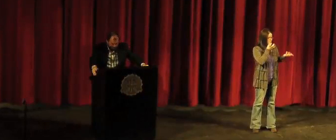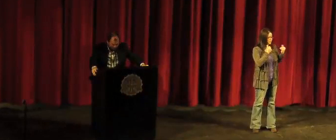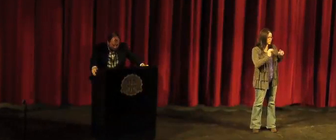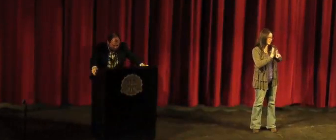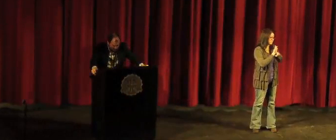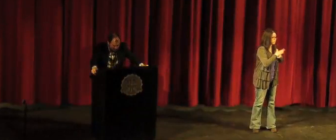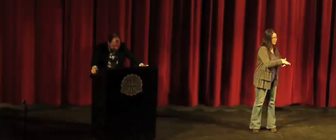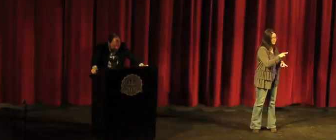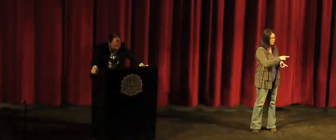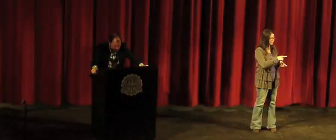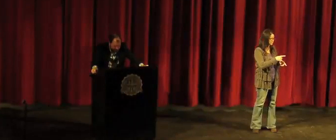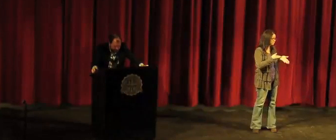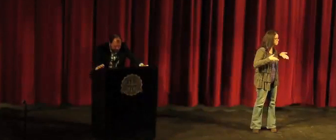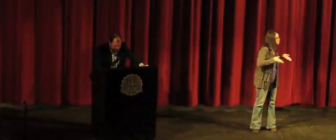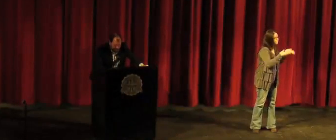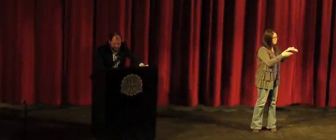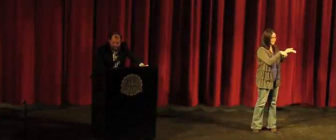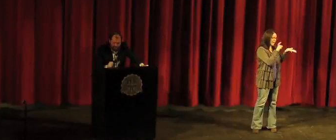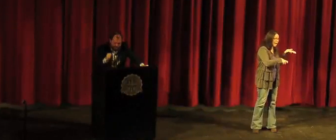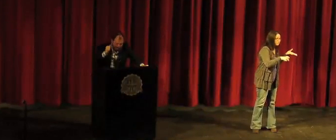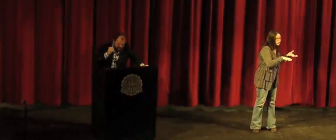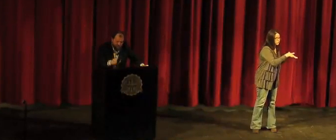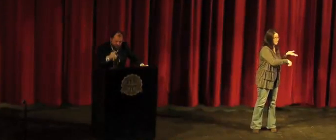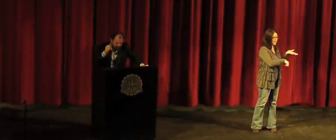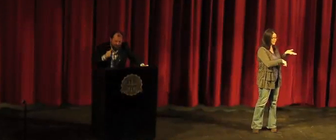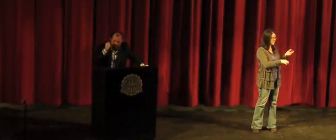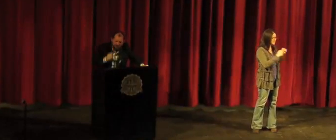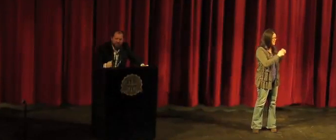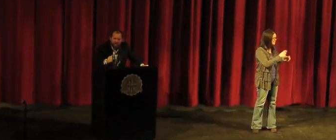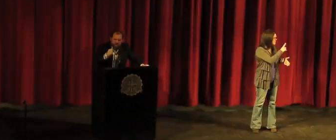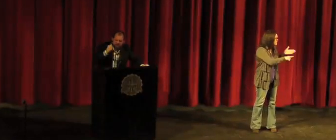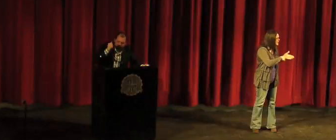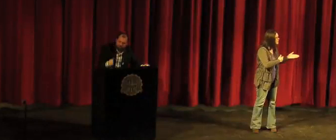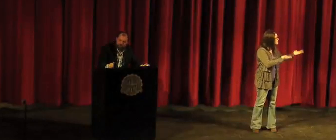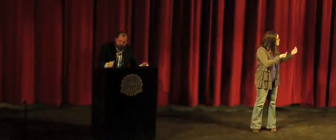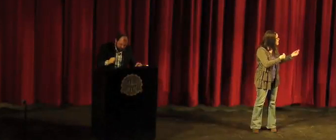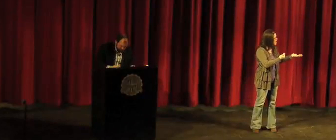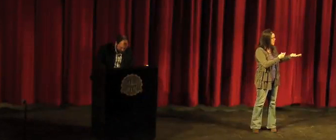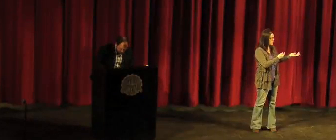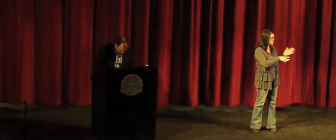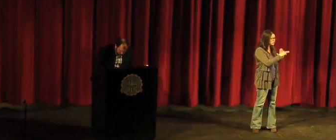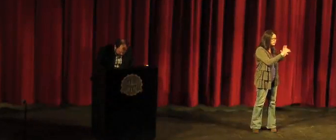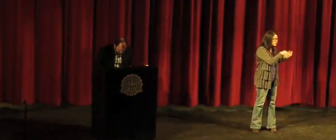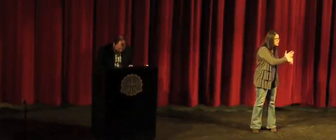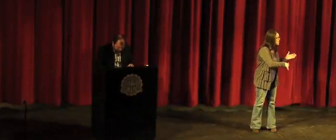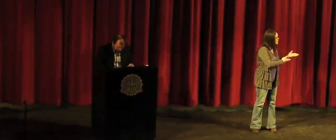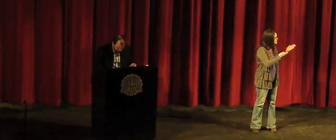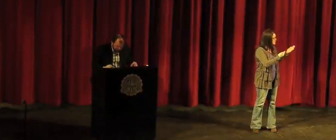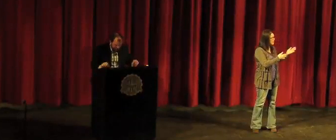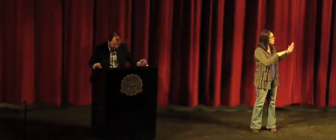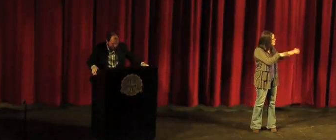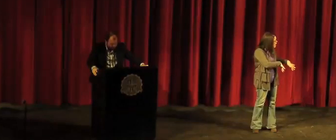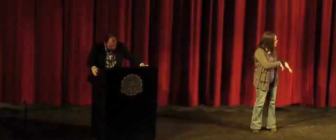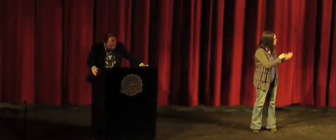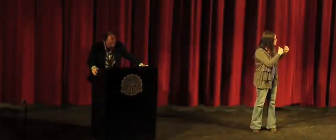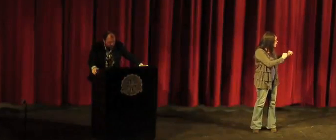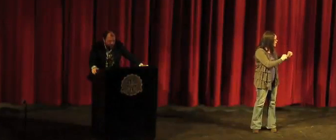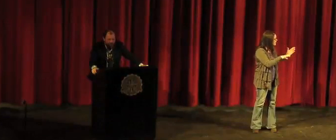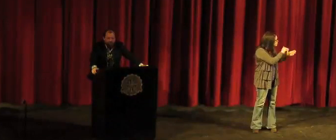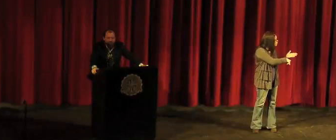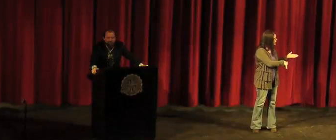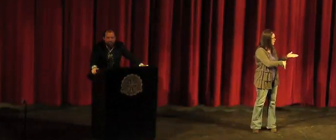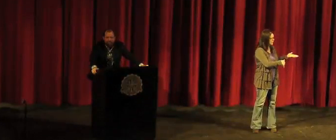him the urgency of being able to do this. And so he just keeps berating him. "Come on, choose to do this. Relax, just try it, do